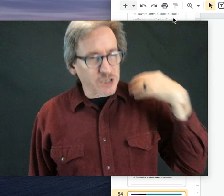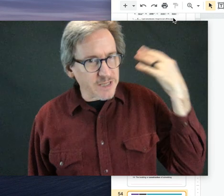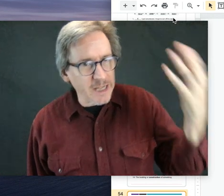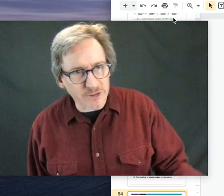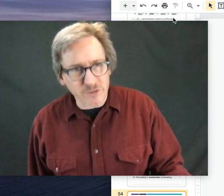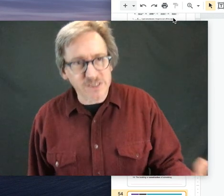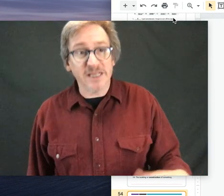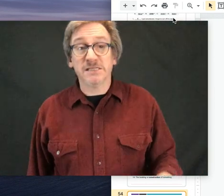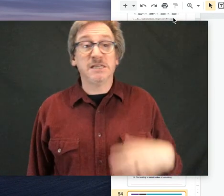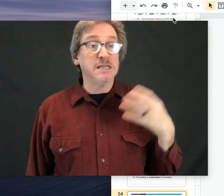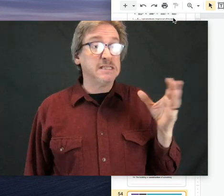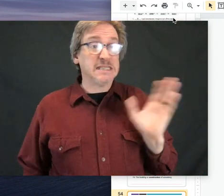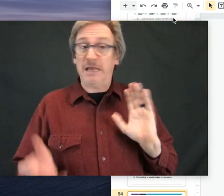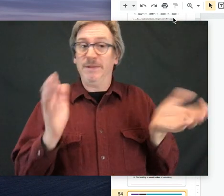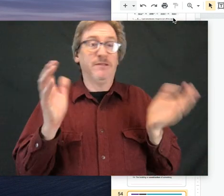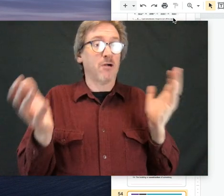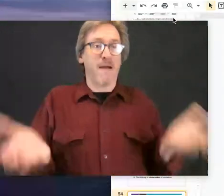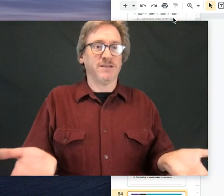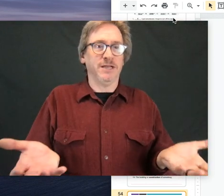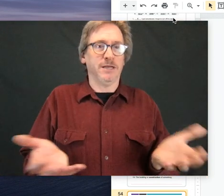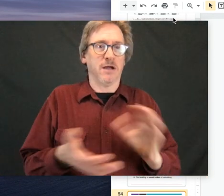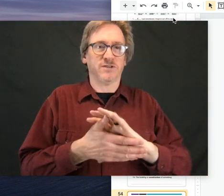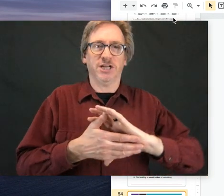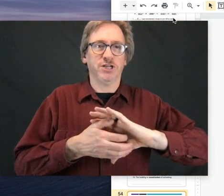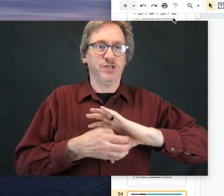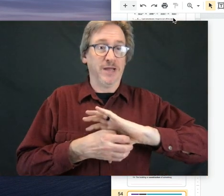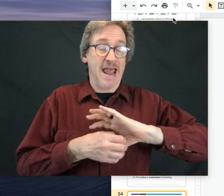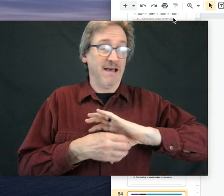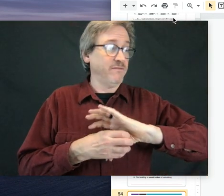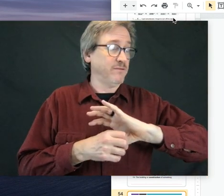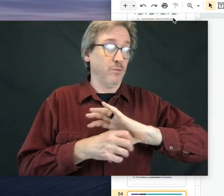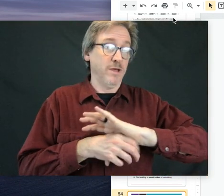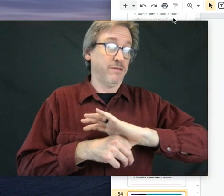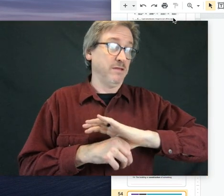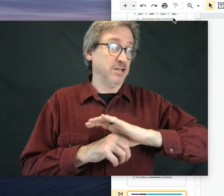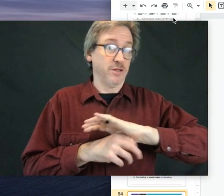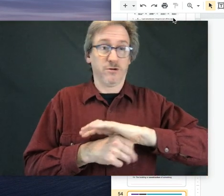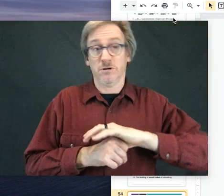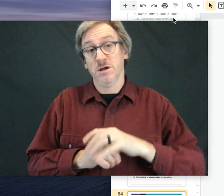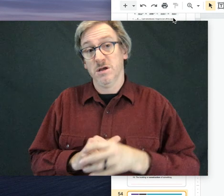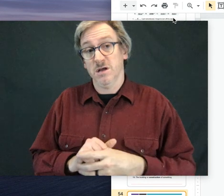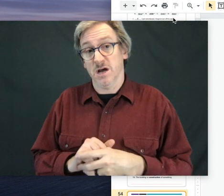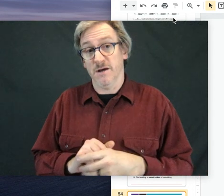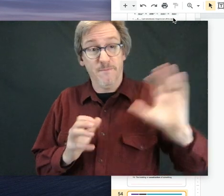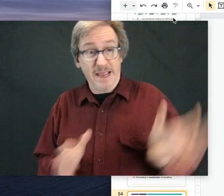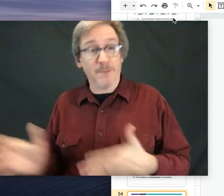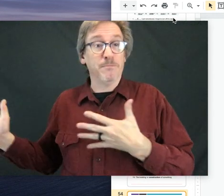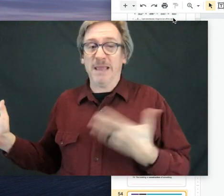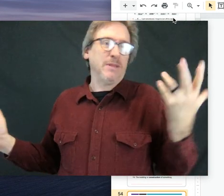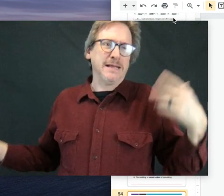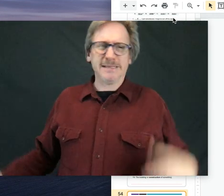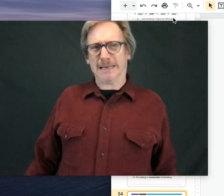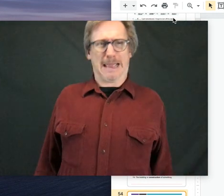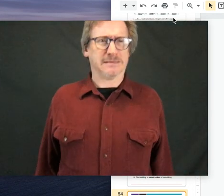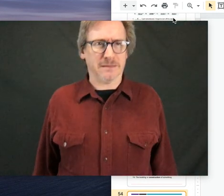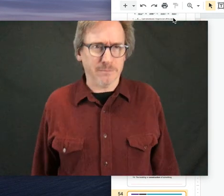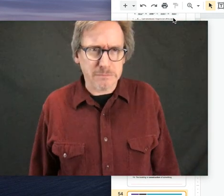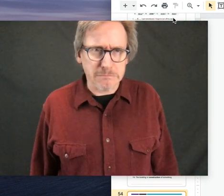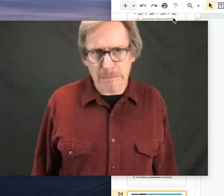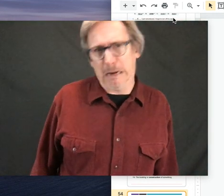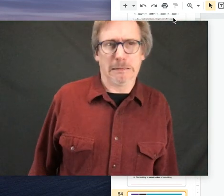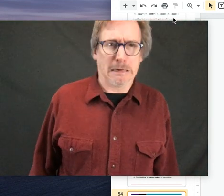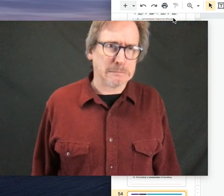So start thinking about those things. I mean, there are obviously conversations you can have with each other. Make plans and then cancel